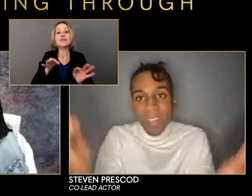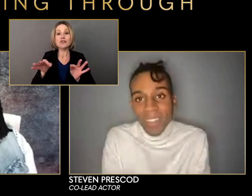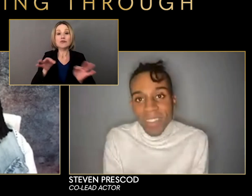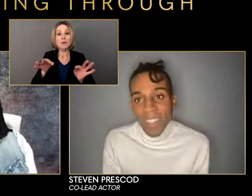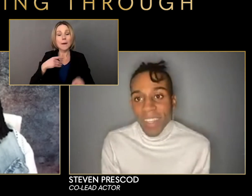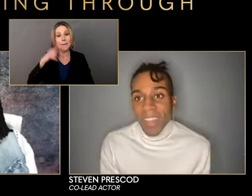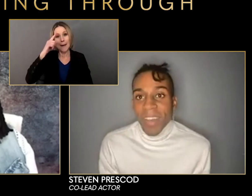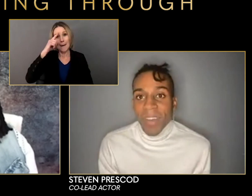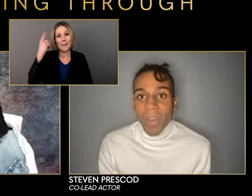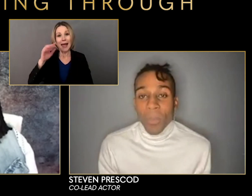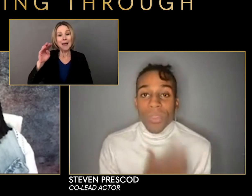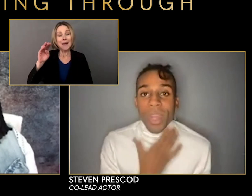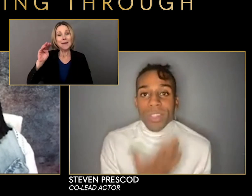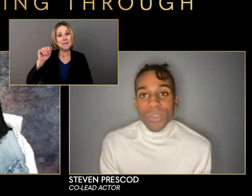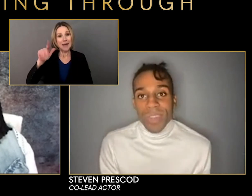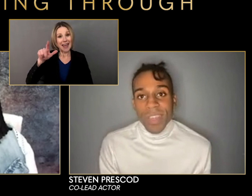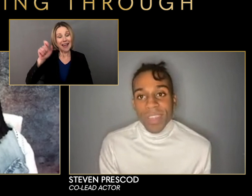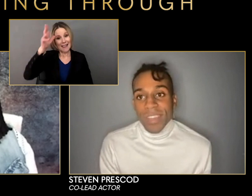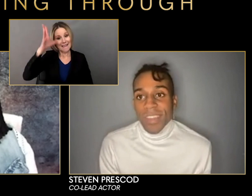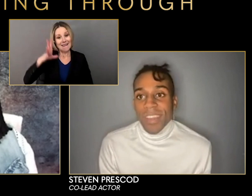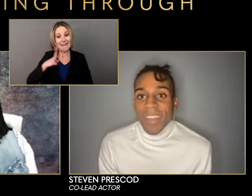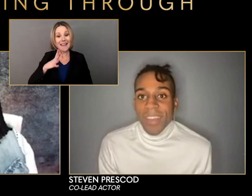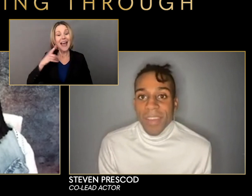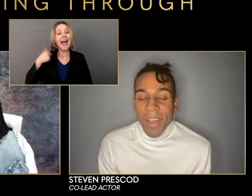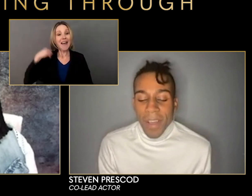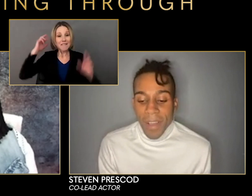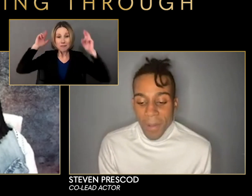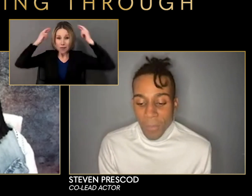man bun with a white turtleneck.